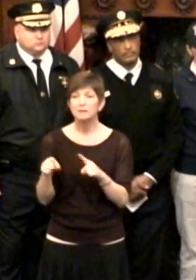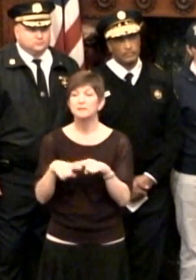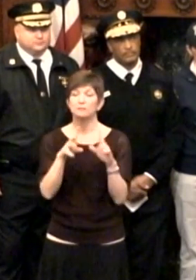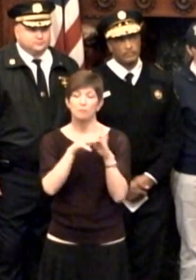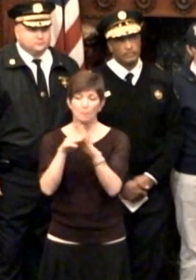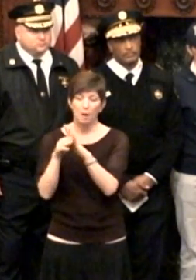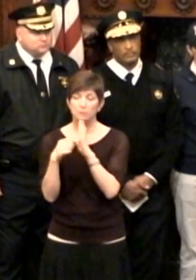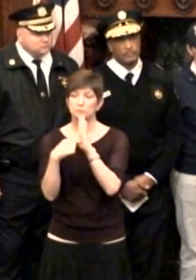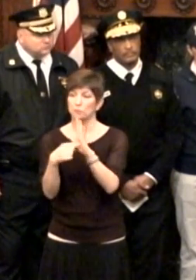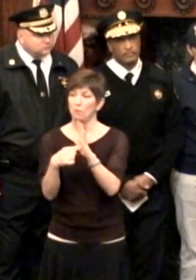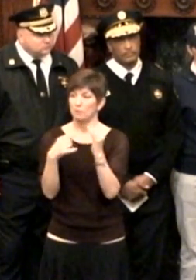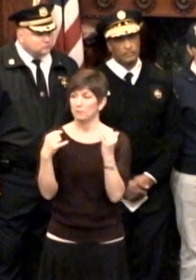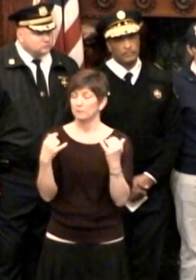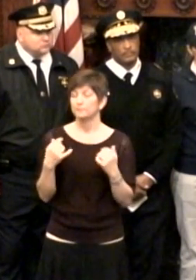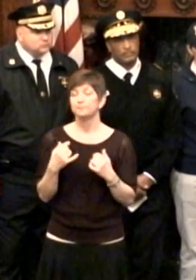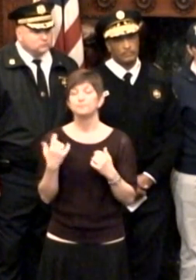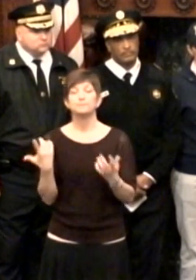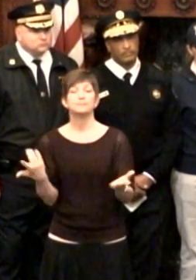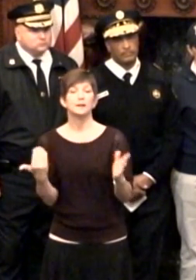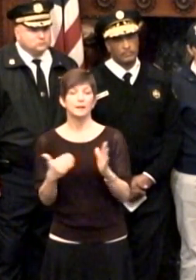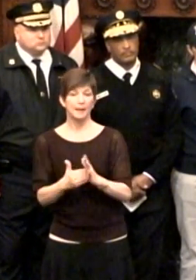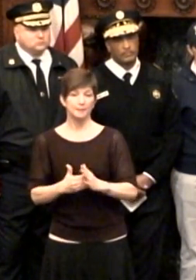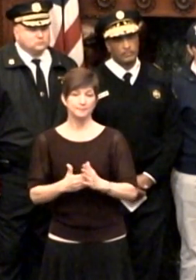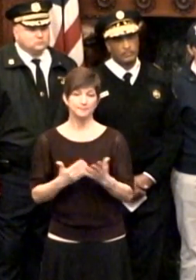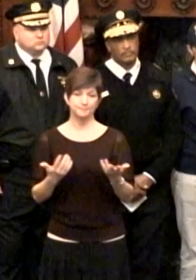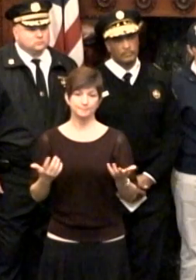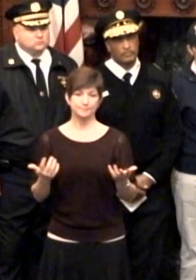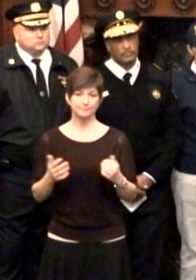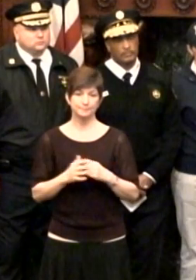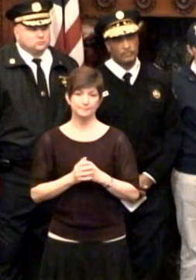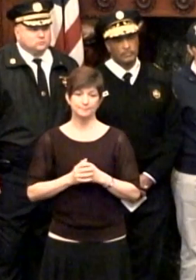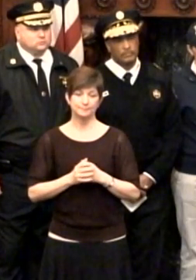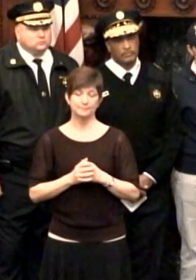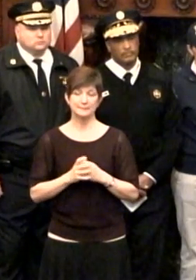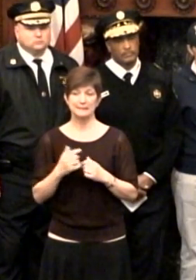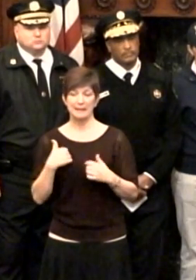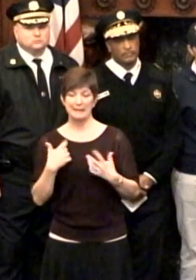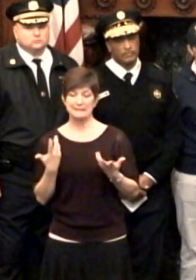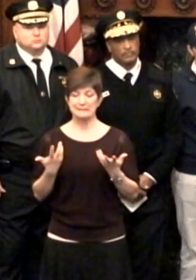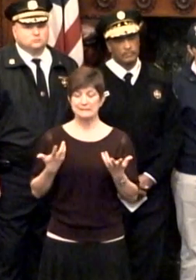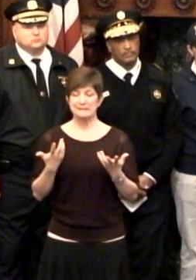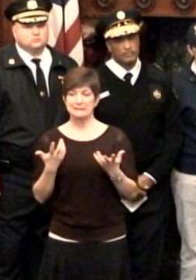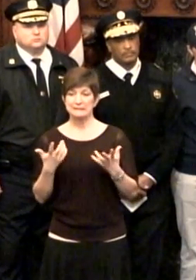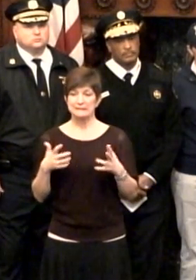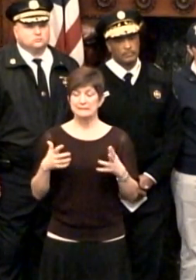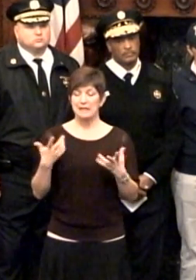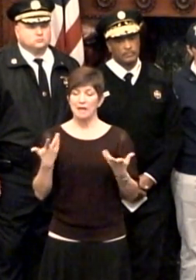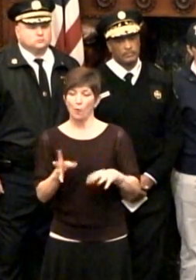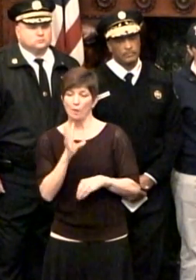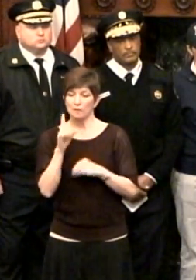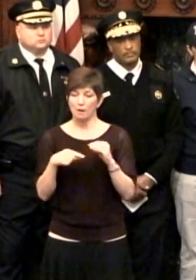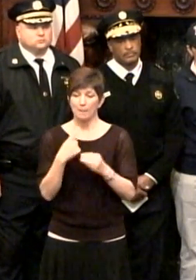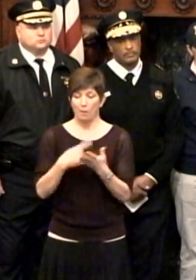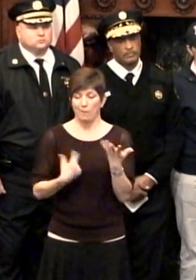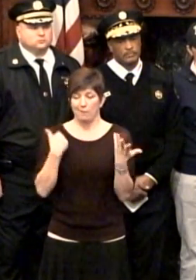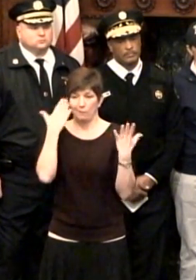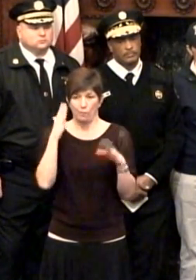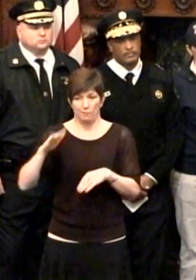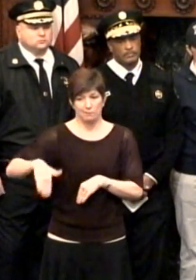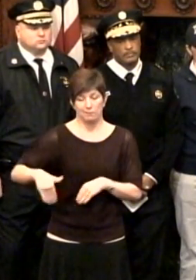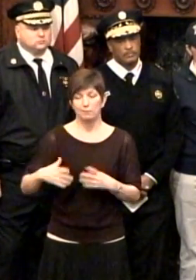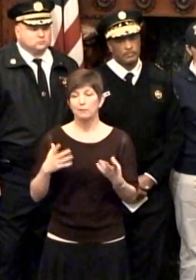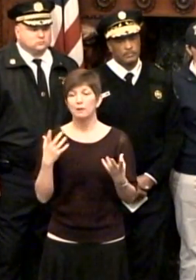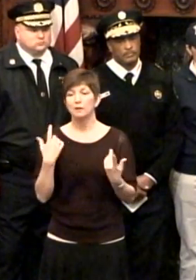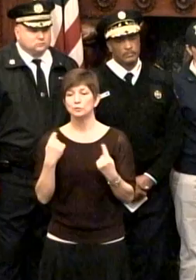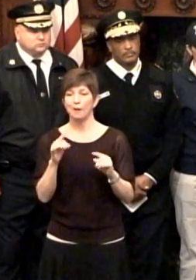models are showing us. So, I mean, again, I'm reluctant to talk about what I don't know at the moment. We try not